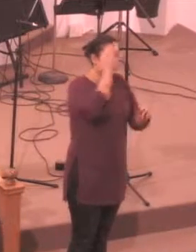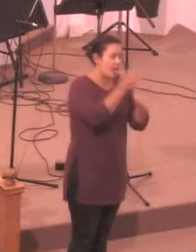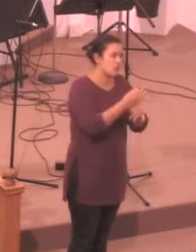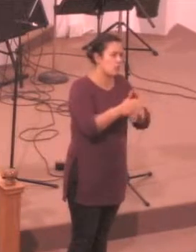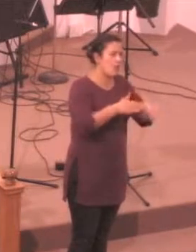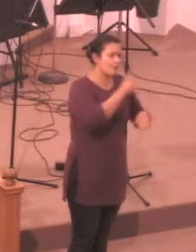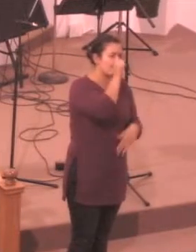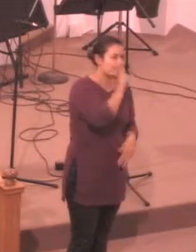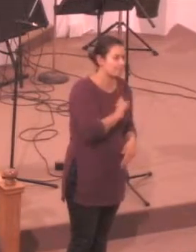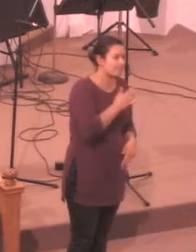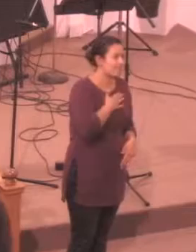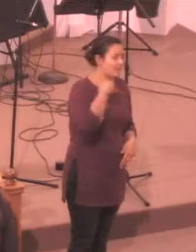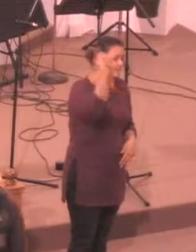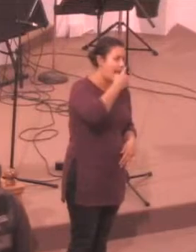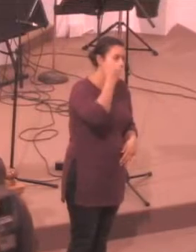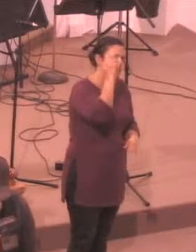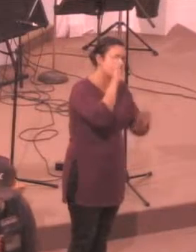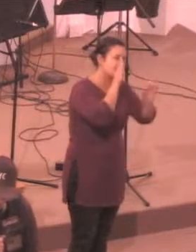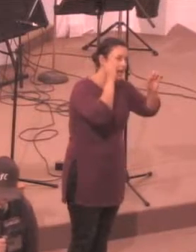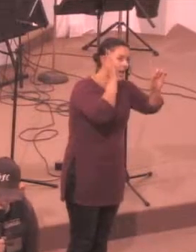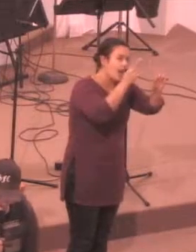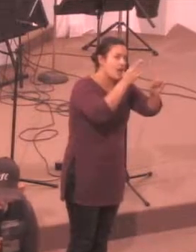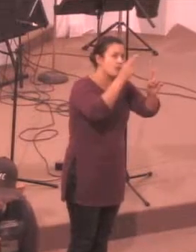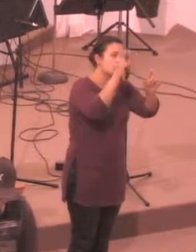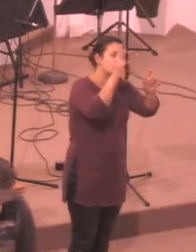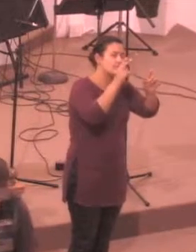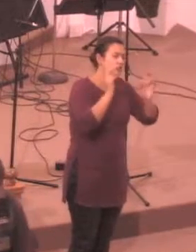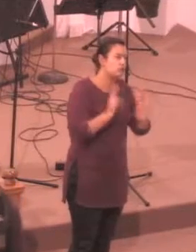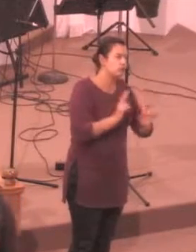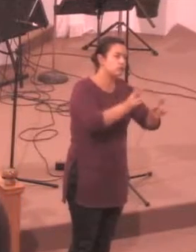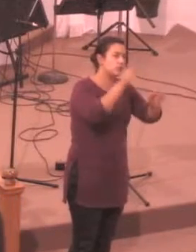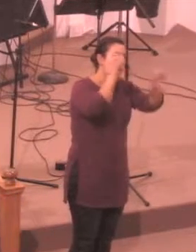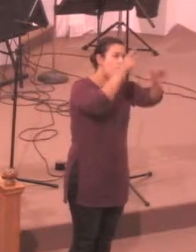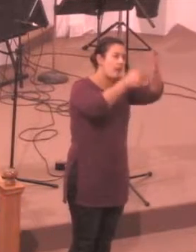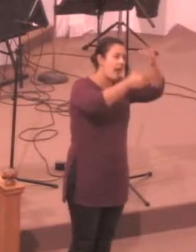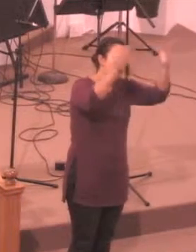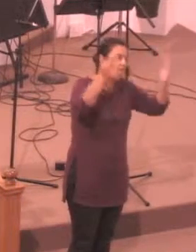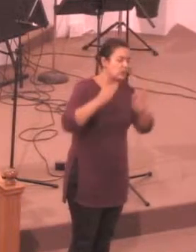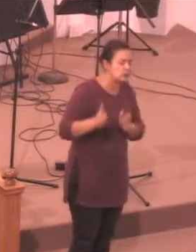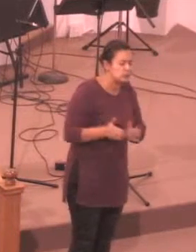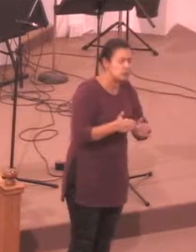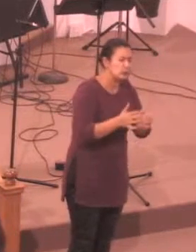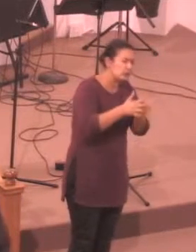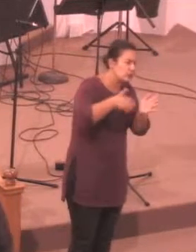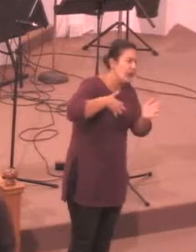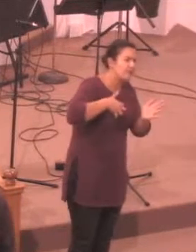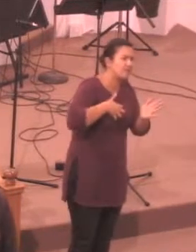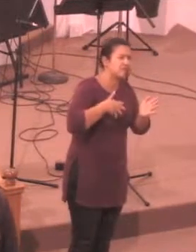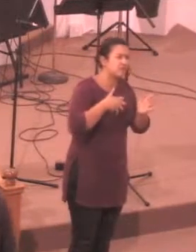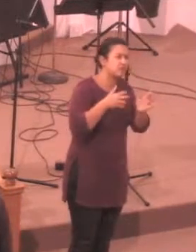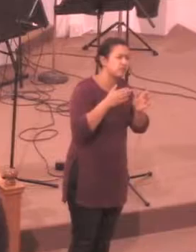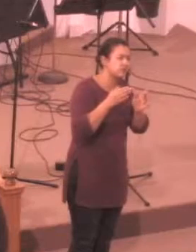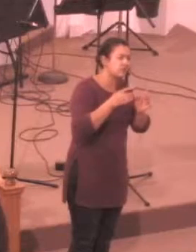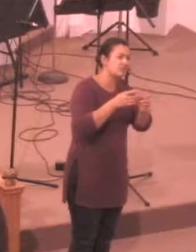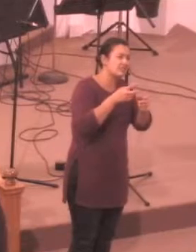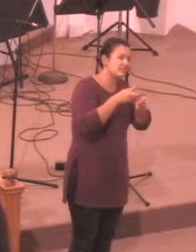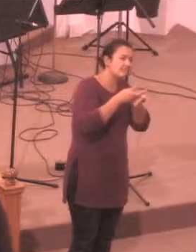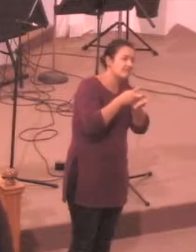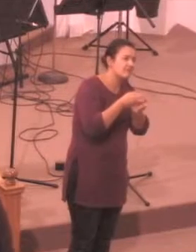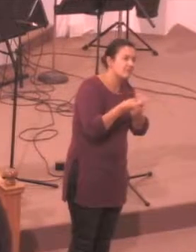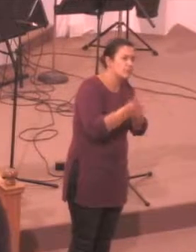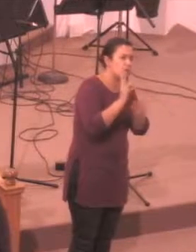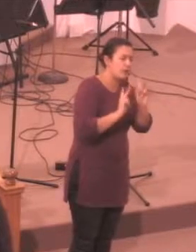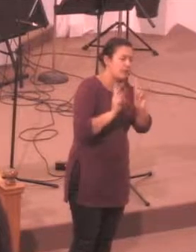patience. My face is set, my gate is fast, my goal is heaven, my road is narrow, my way is rough,